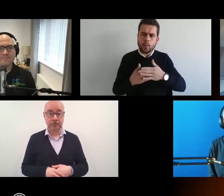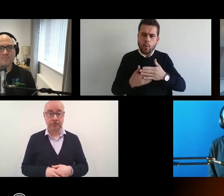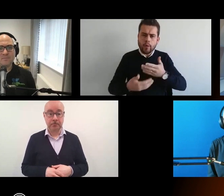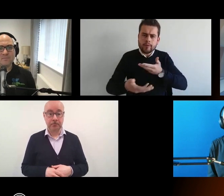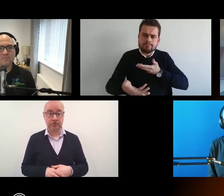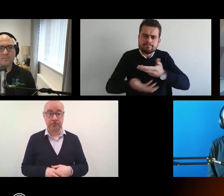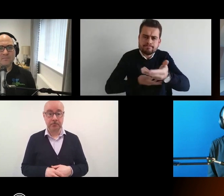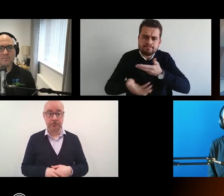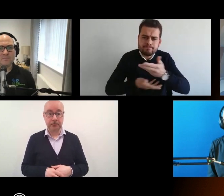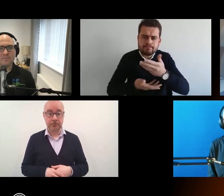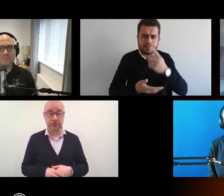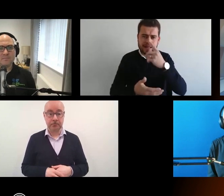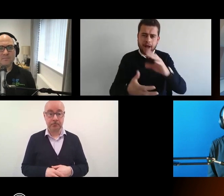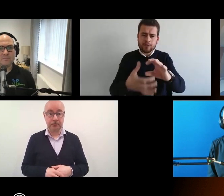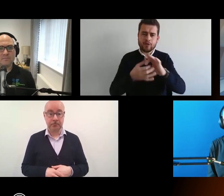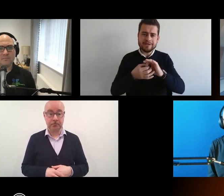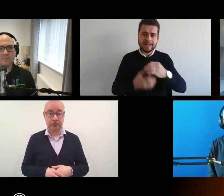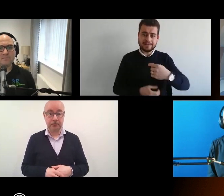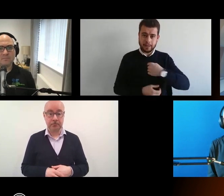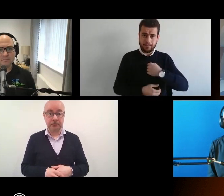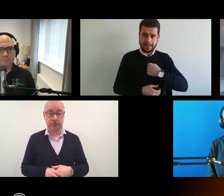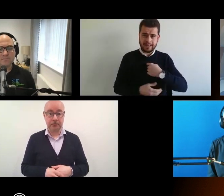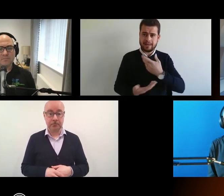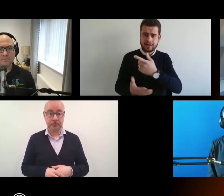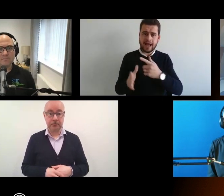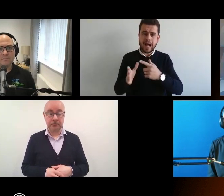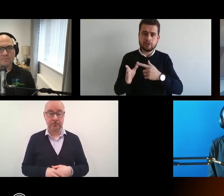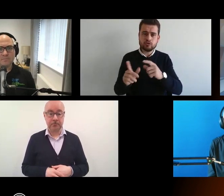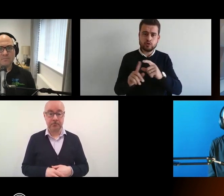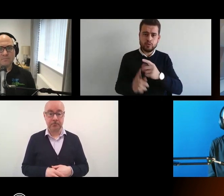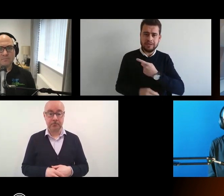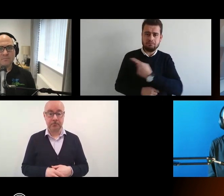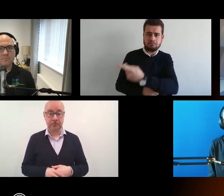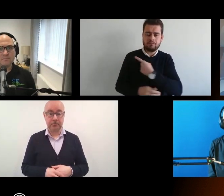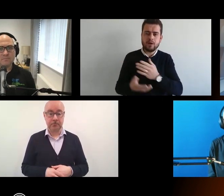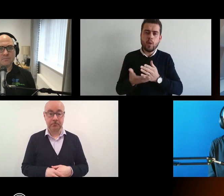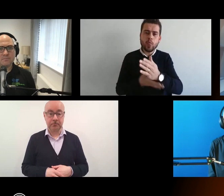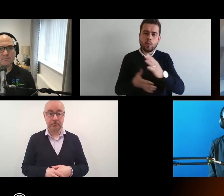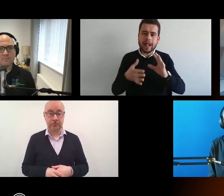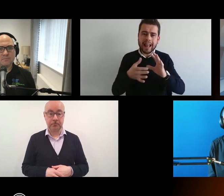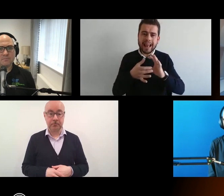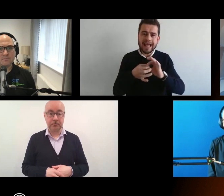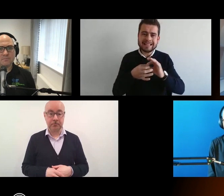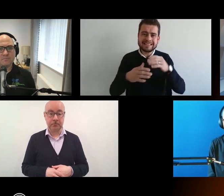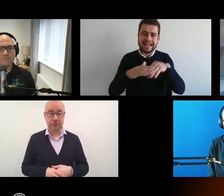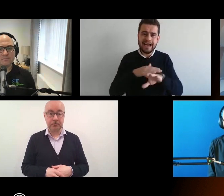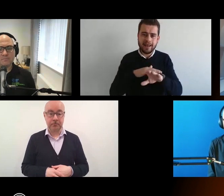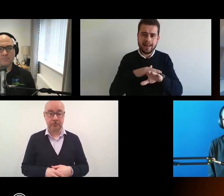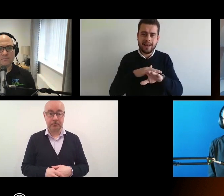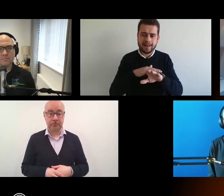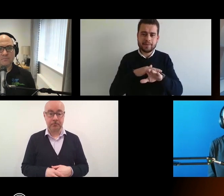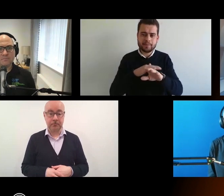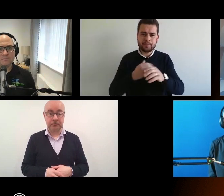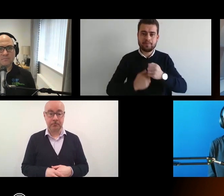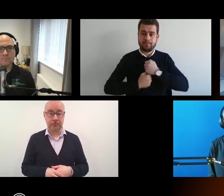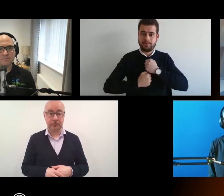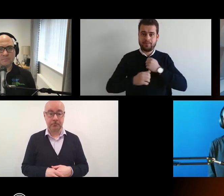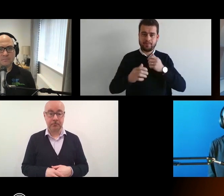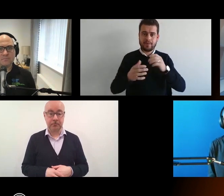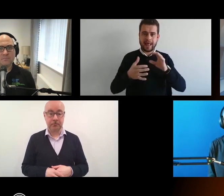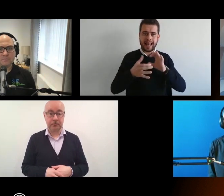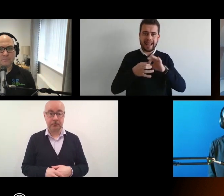that you can contact us through Sorenson's website, as we've discussed, but you can also contact me or Andrew Dewey through